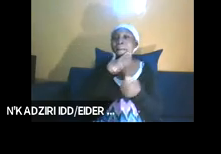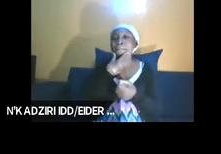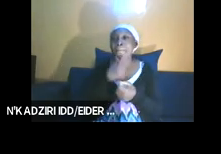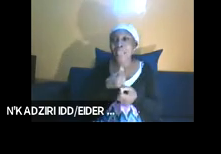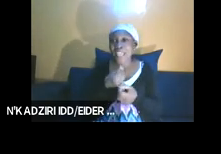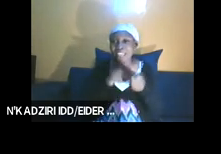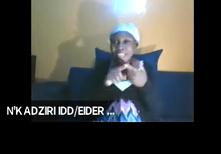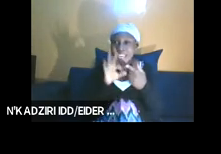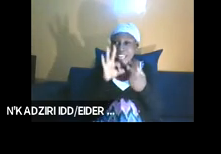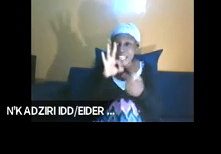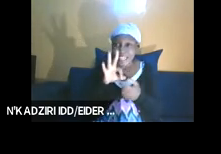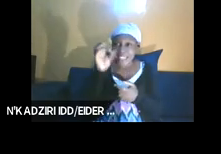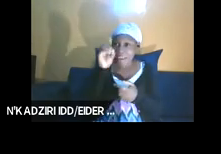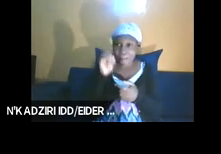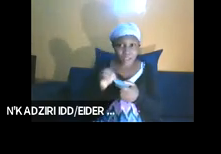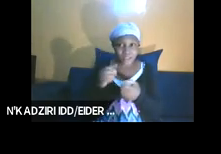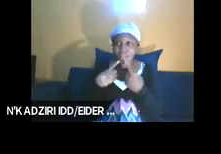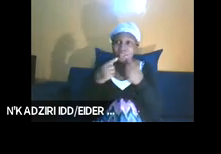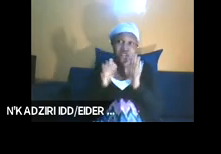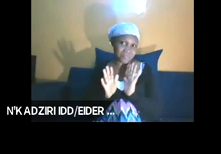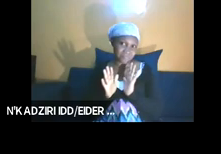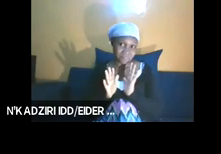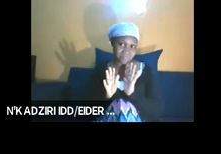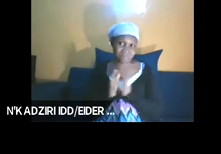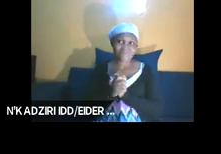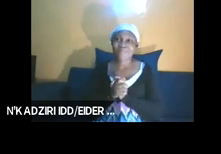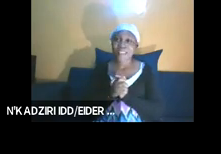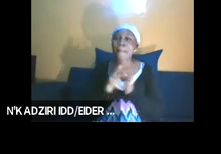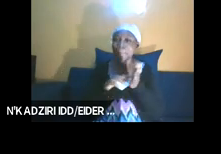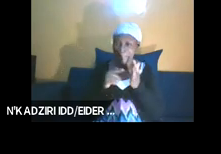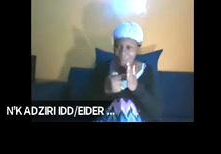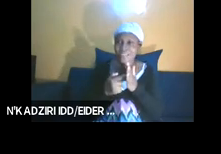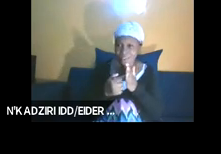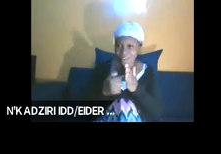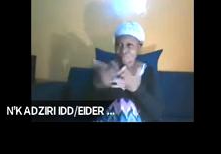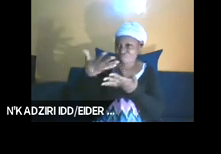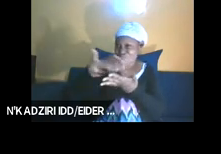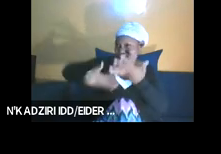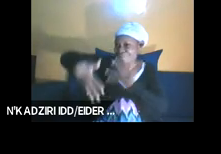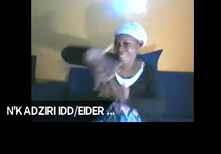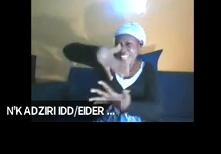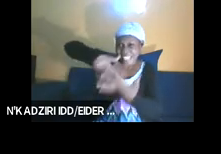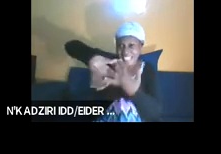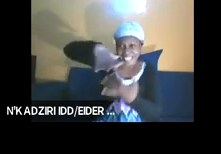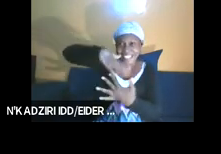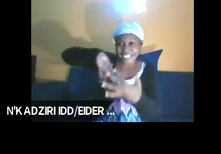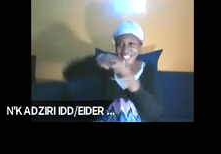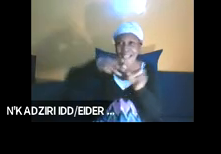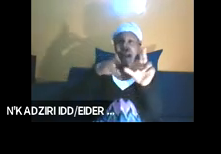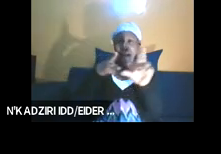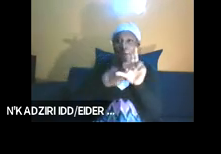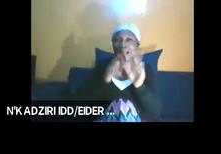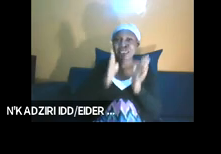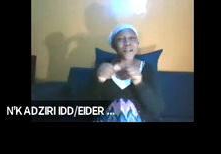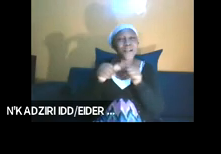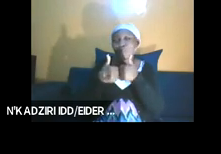are non-binary. So you can see we are a rich mix of participants here, and it's been an